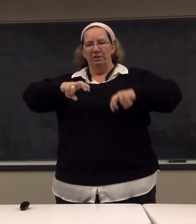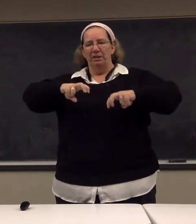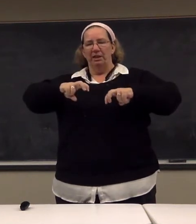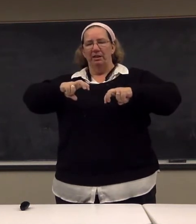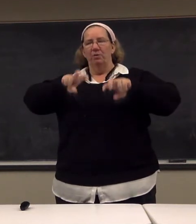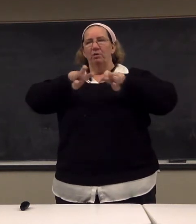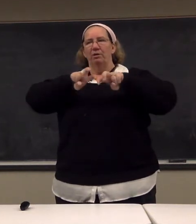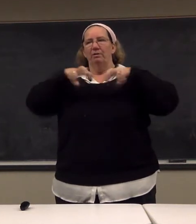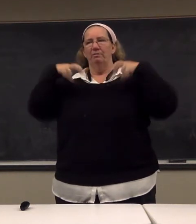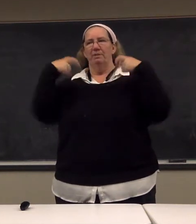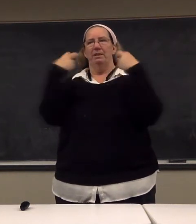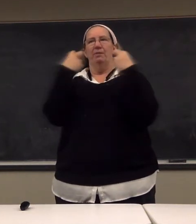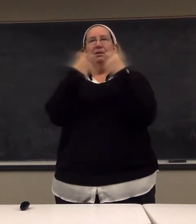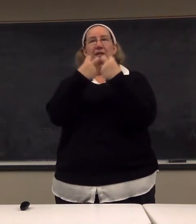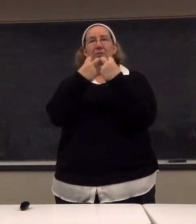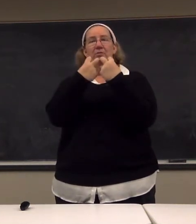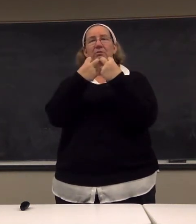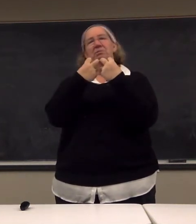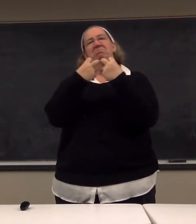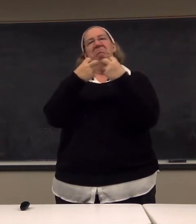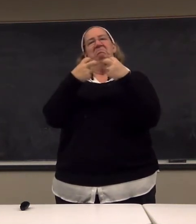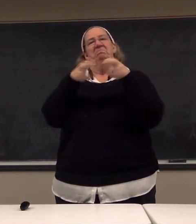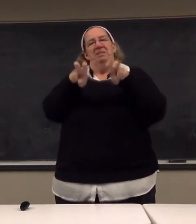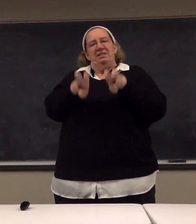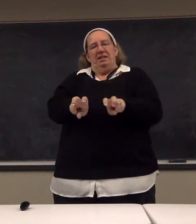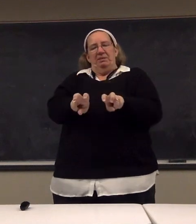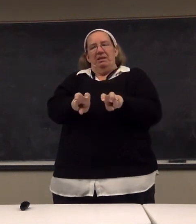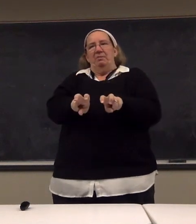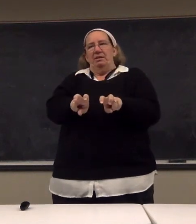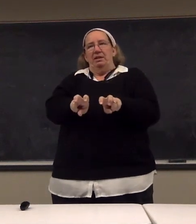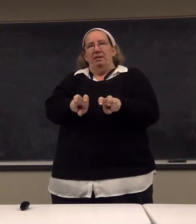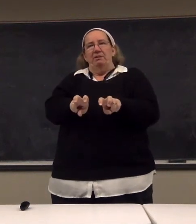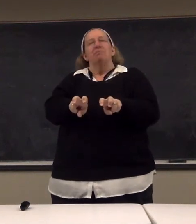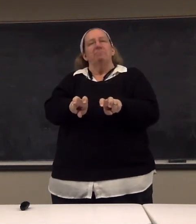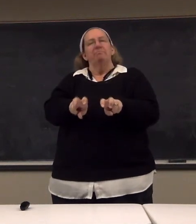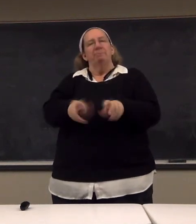sitting, or sitting around the table, sitting side by side.